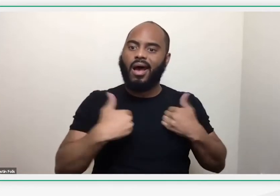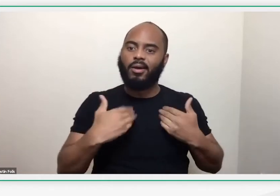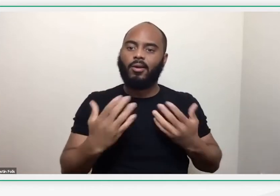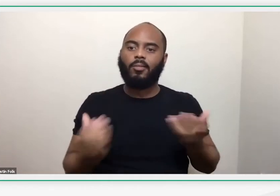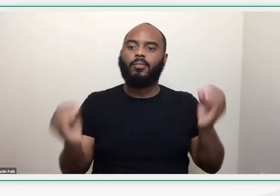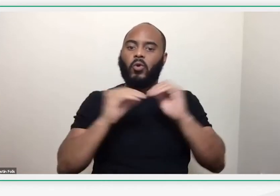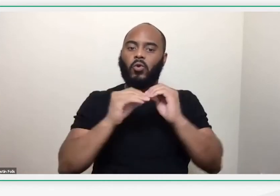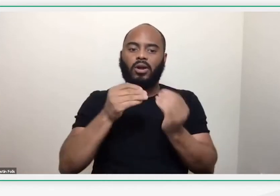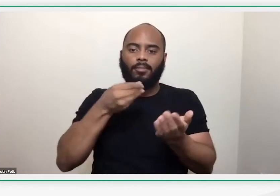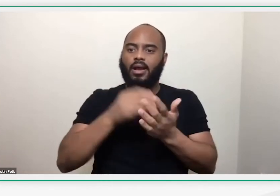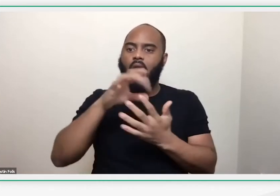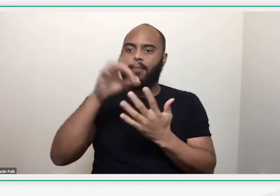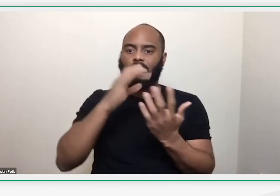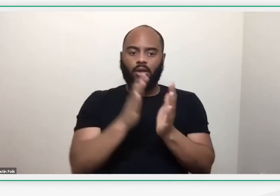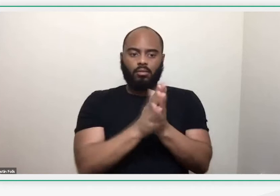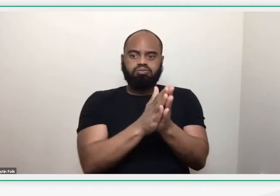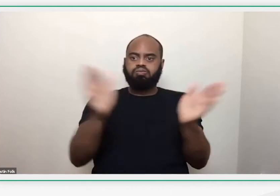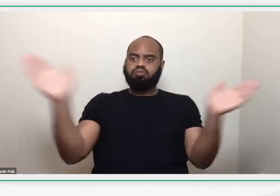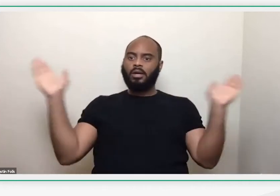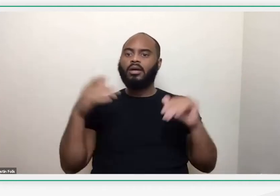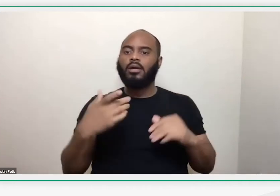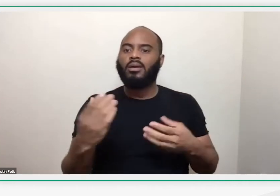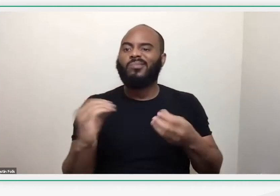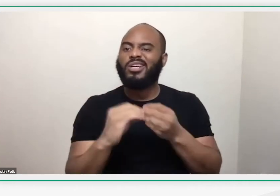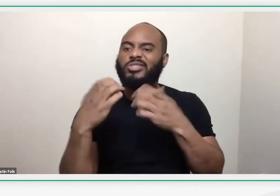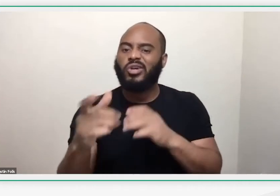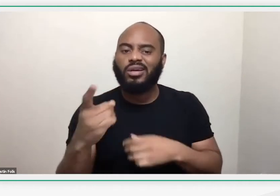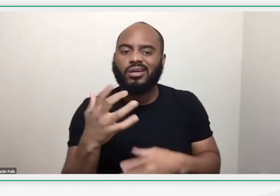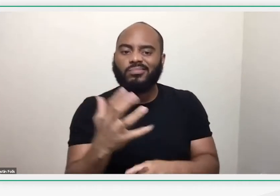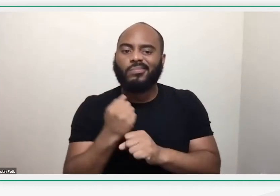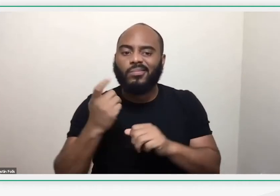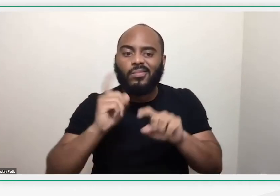So you would be considered to not have any financial power.